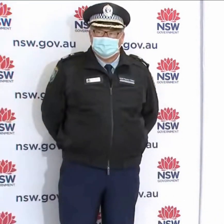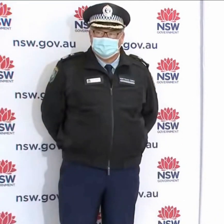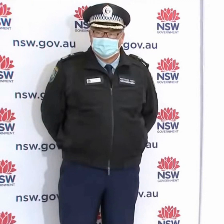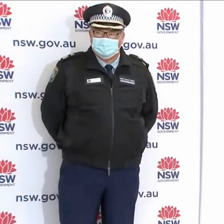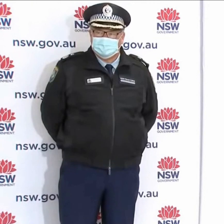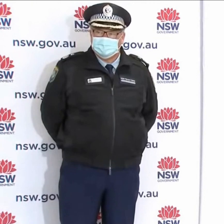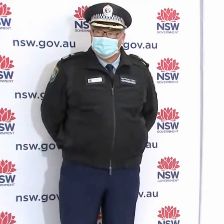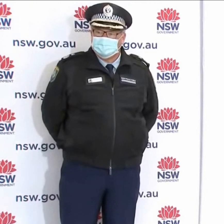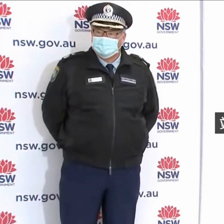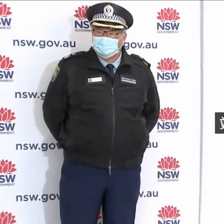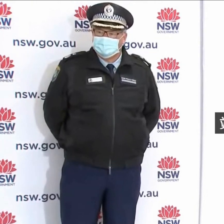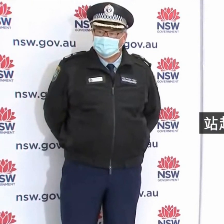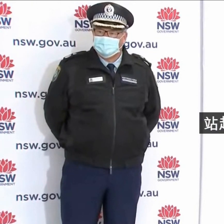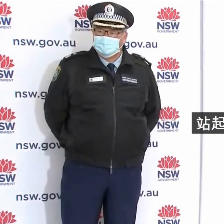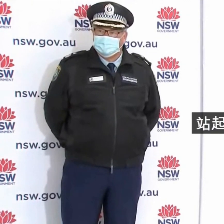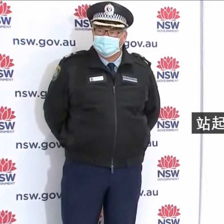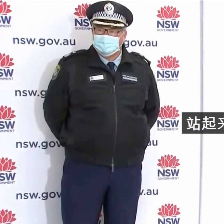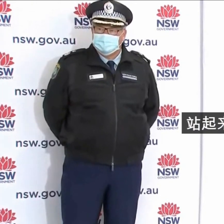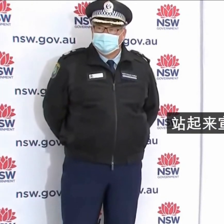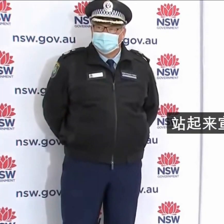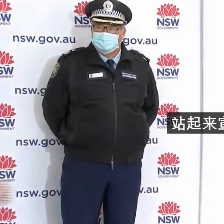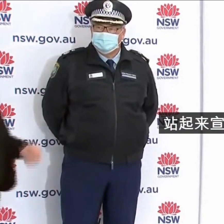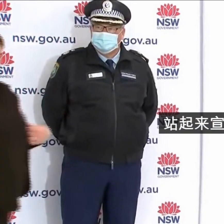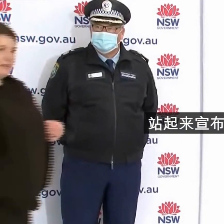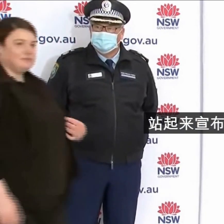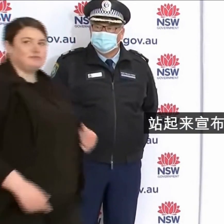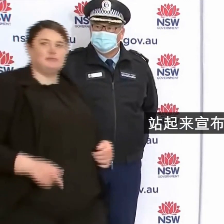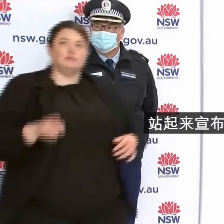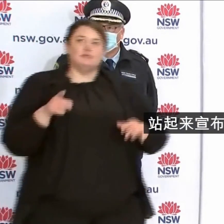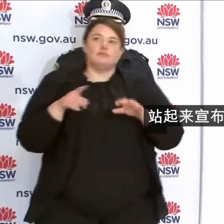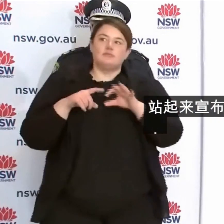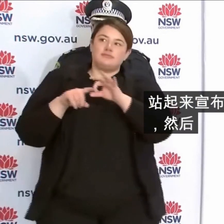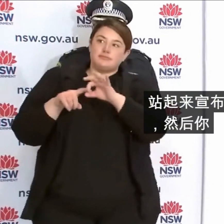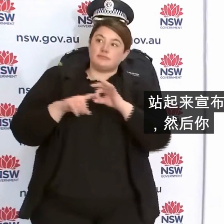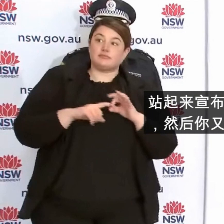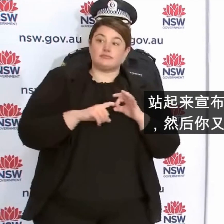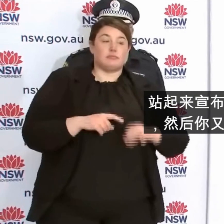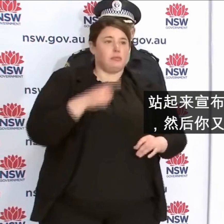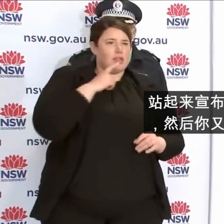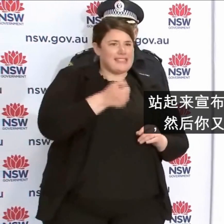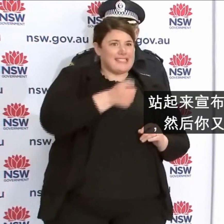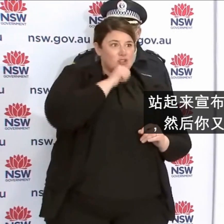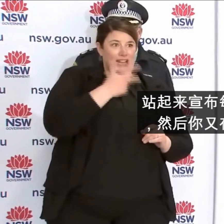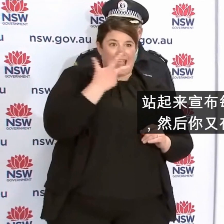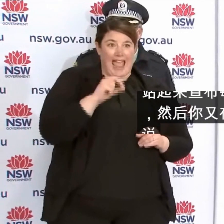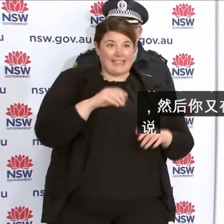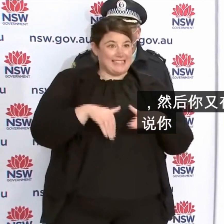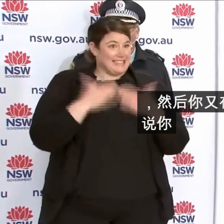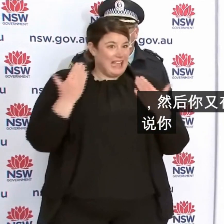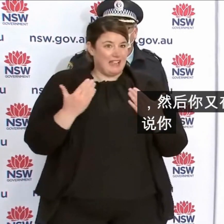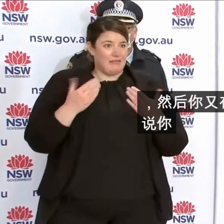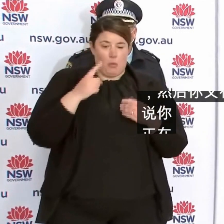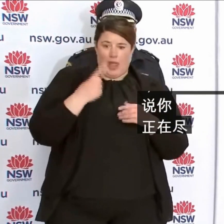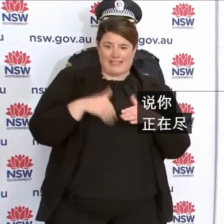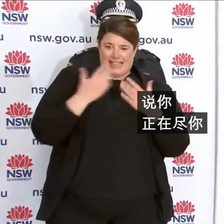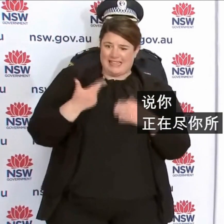Isn't it confusing for people when you stand up and announce 680 cases a day, and then you also in the next breath say that you